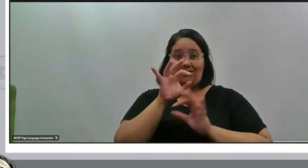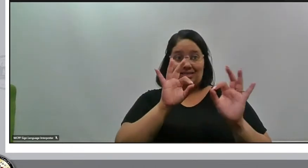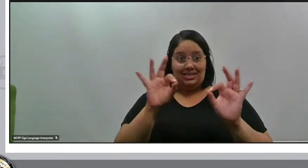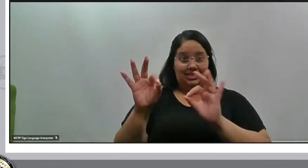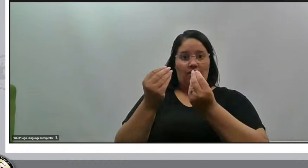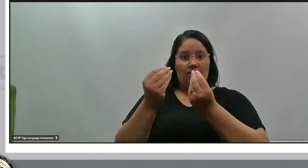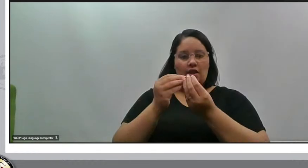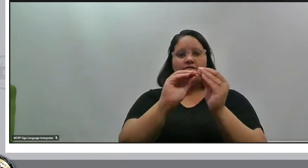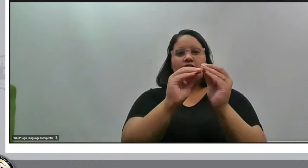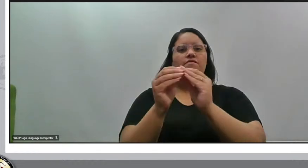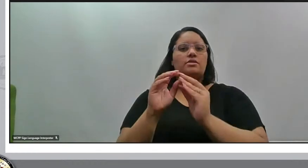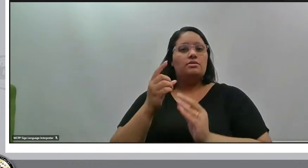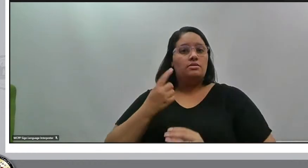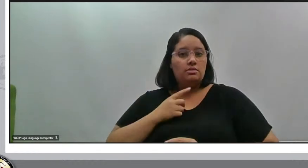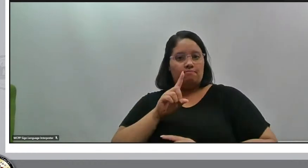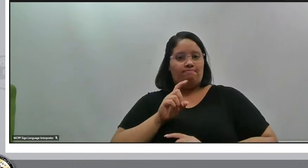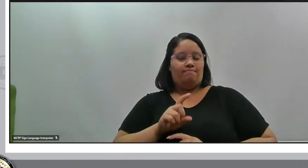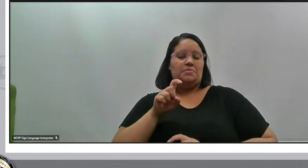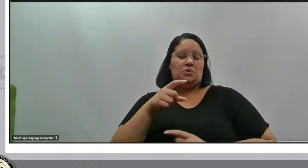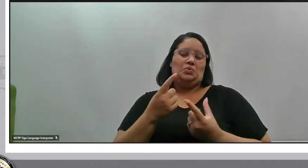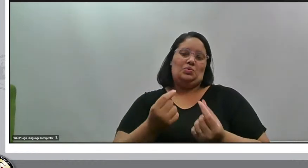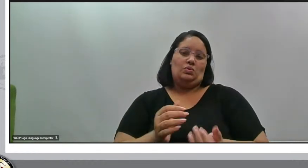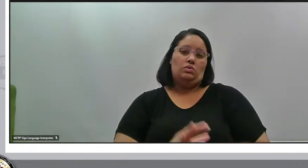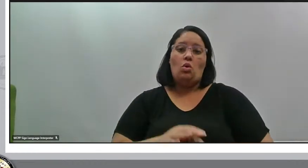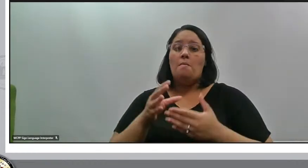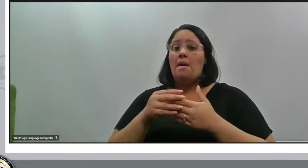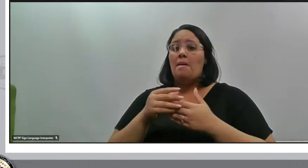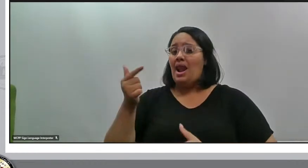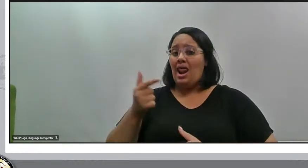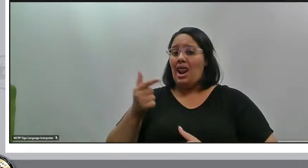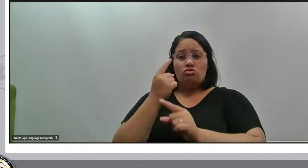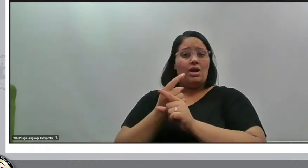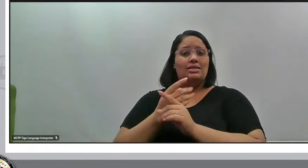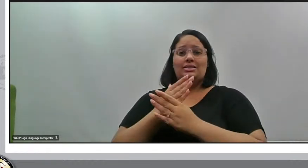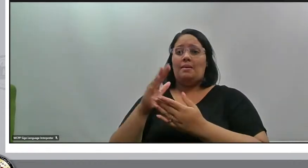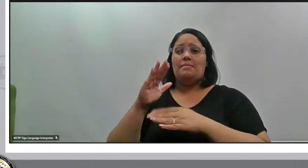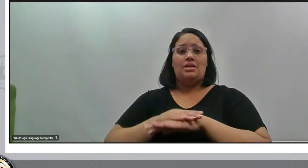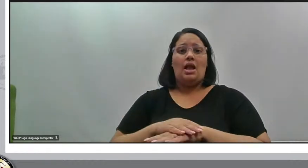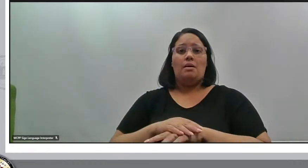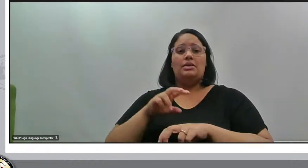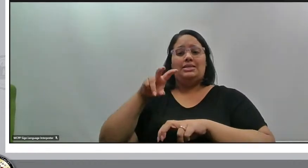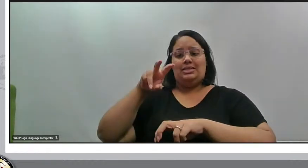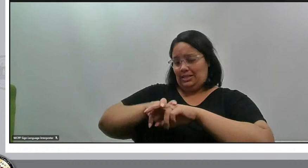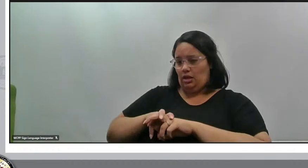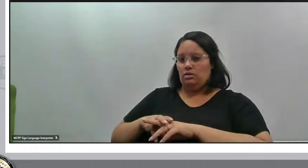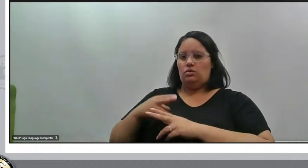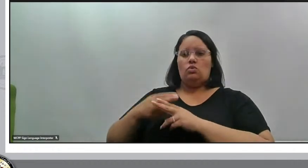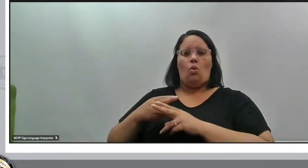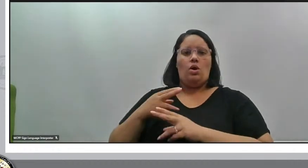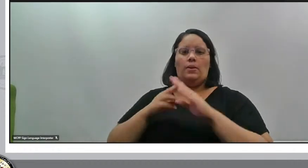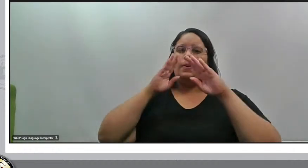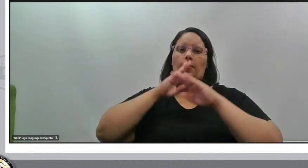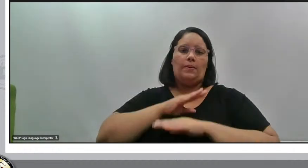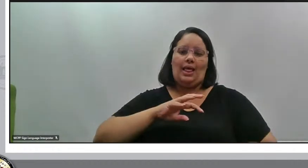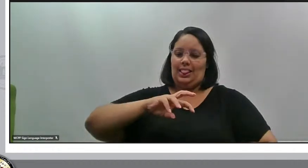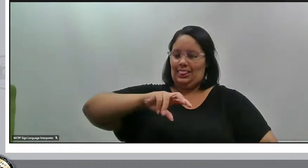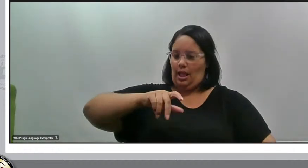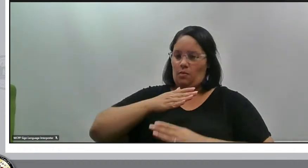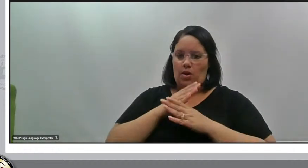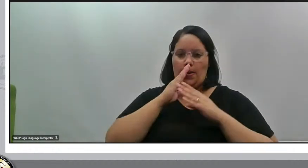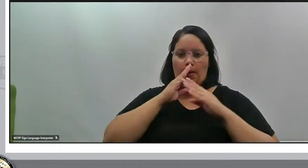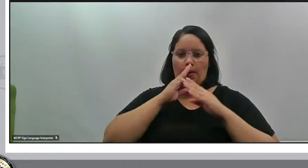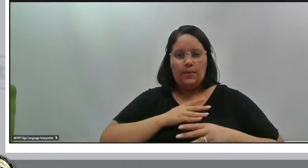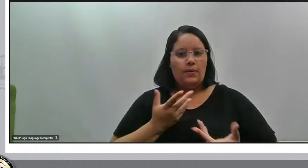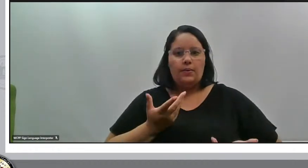being fixed. And a Member Lacker is correct. Sometimes there isn't a seat on the toilet. Sometimes the tap doesn't work.